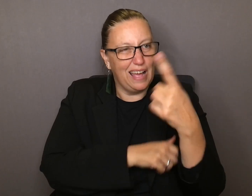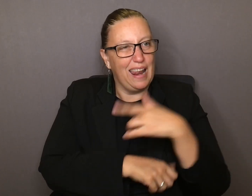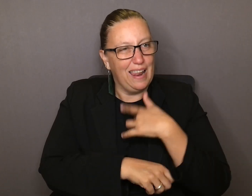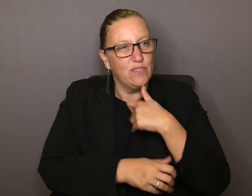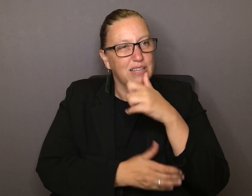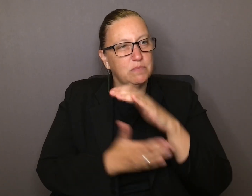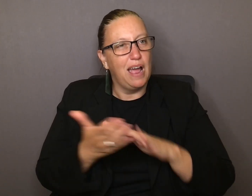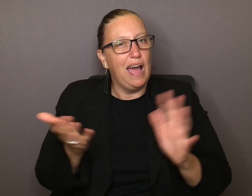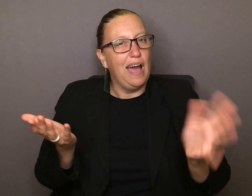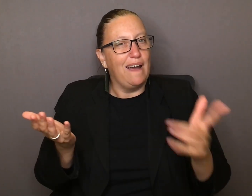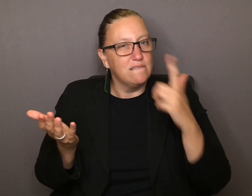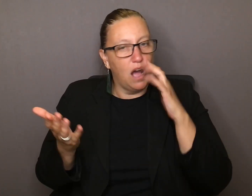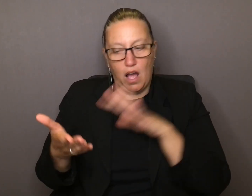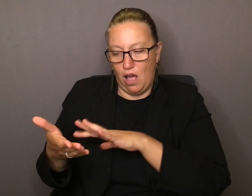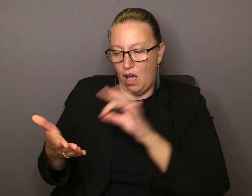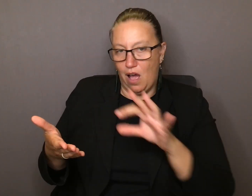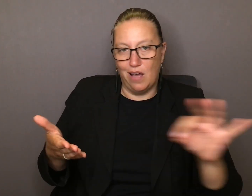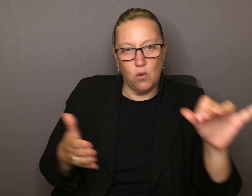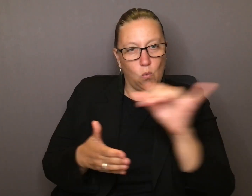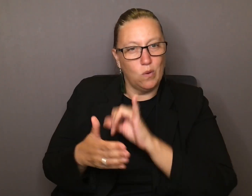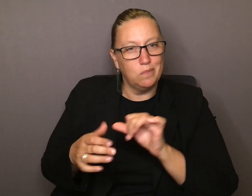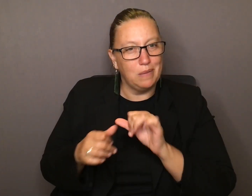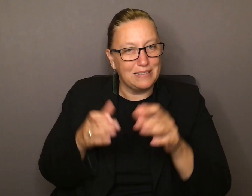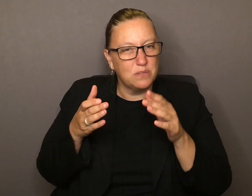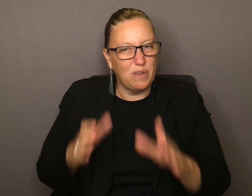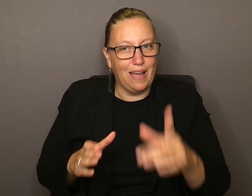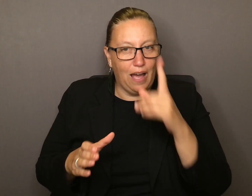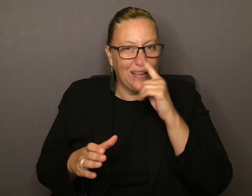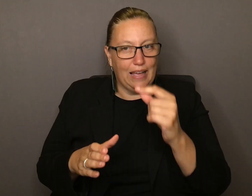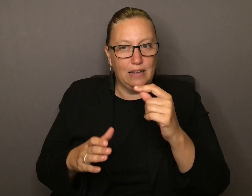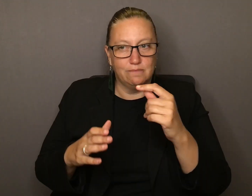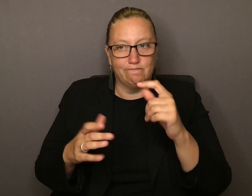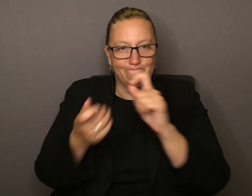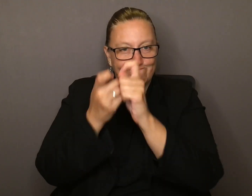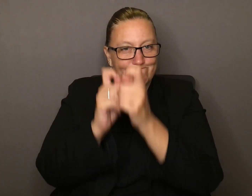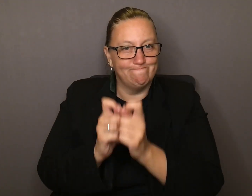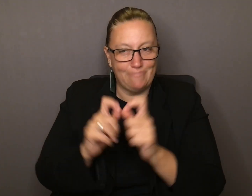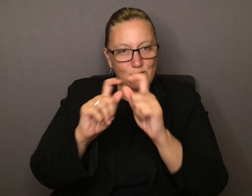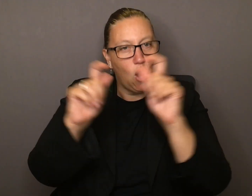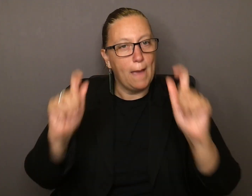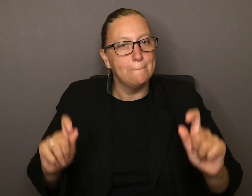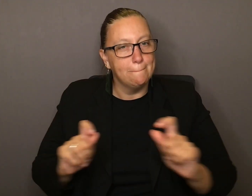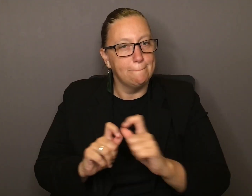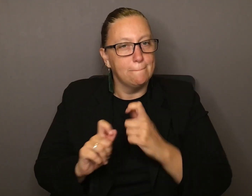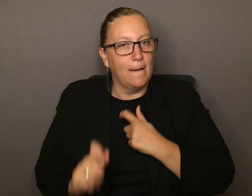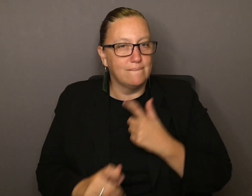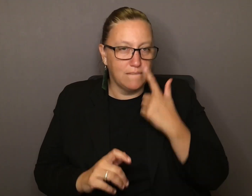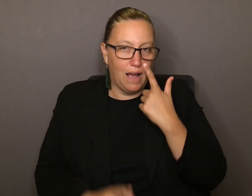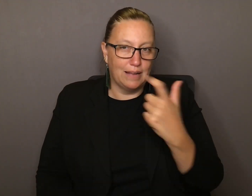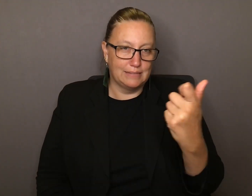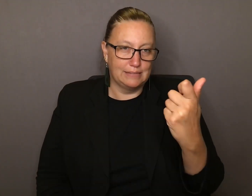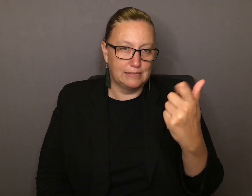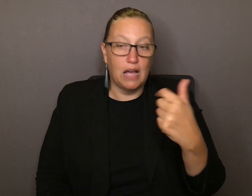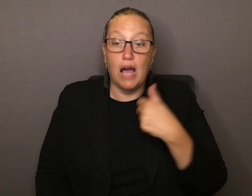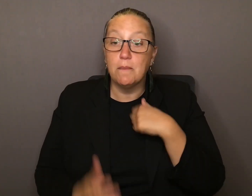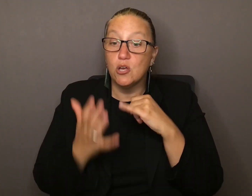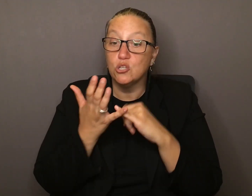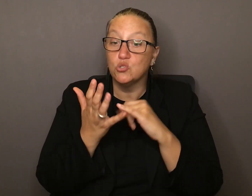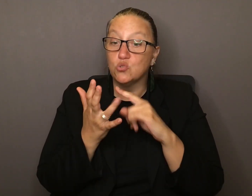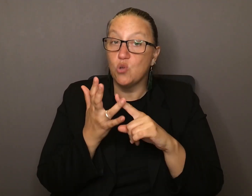most compelling way to frame your findings. As a sociologist, I might be a little biased, but I genuinely believe that